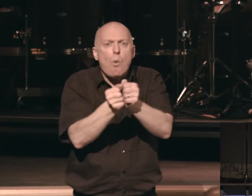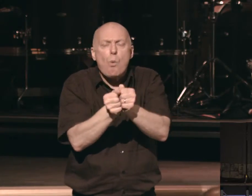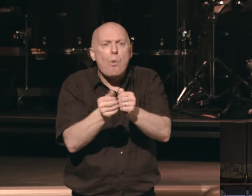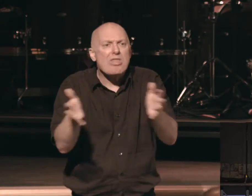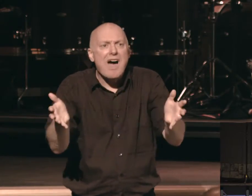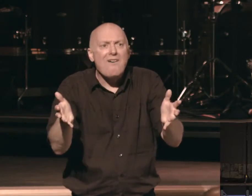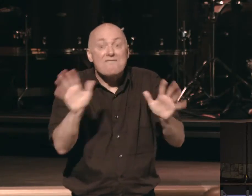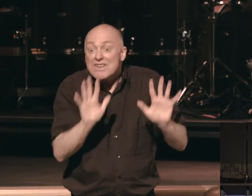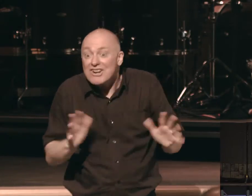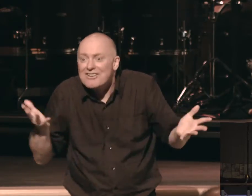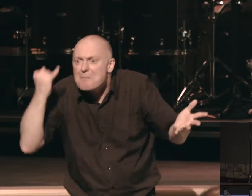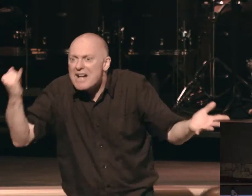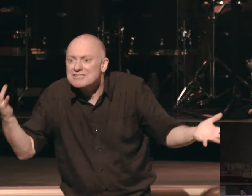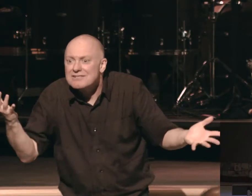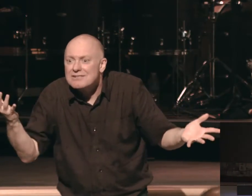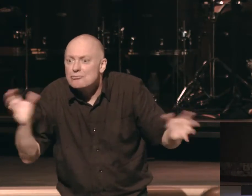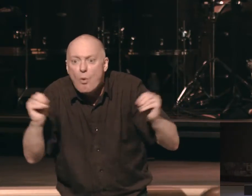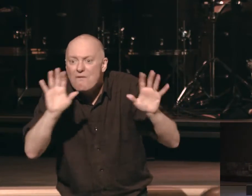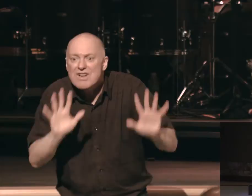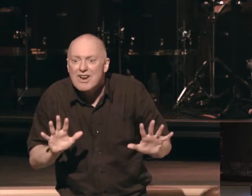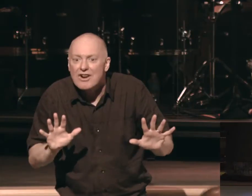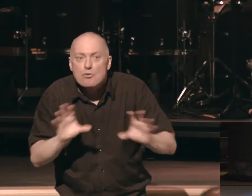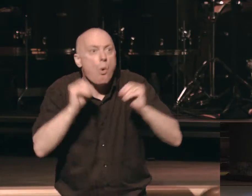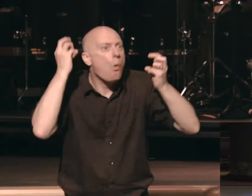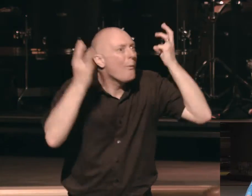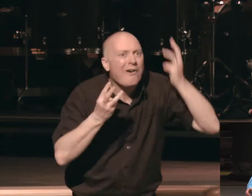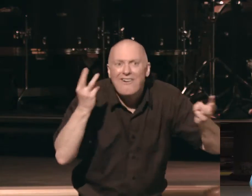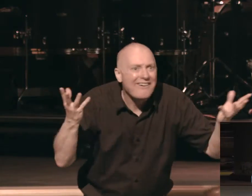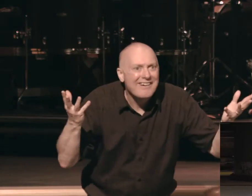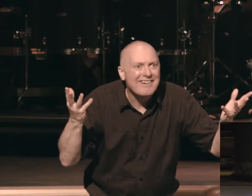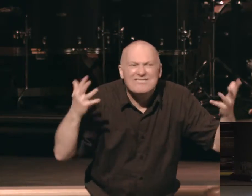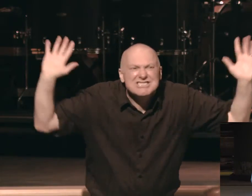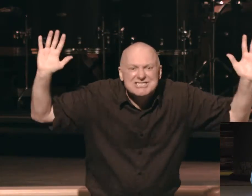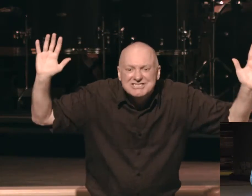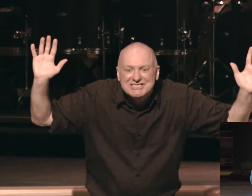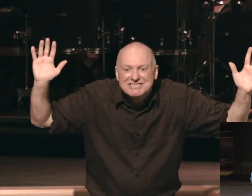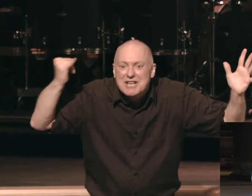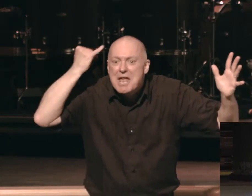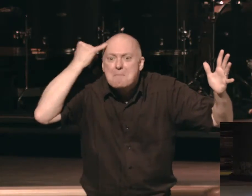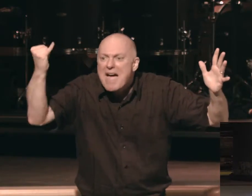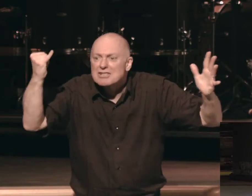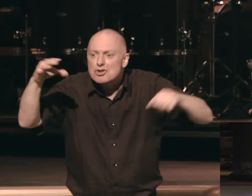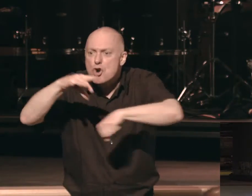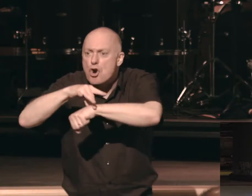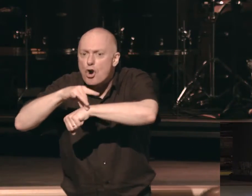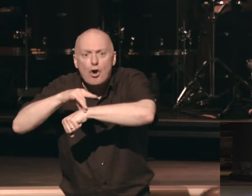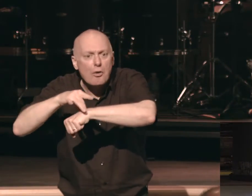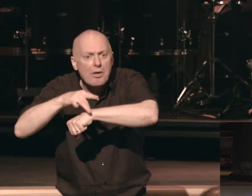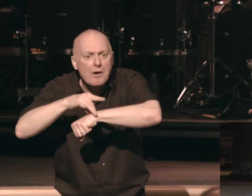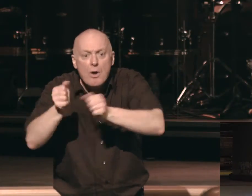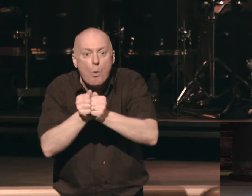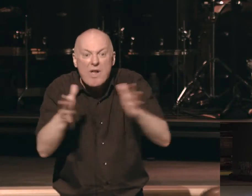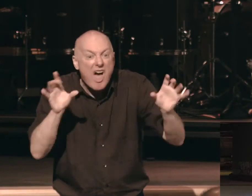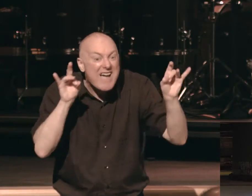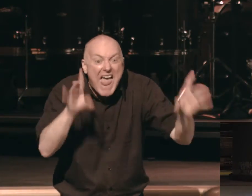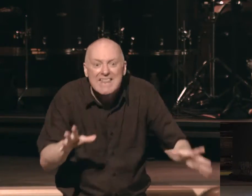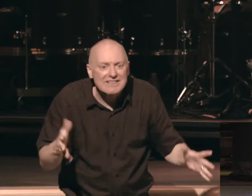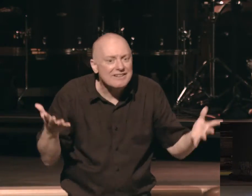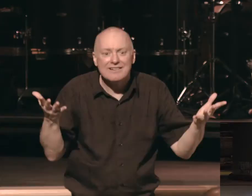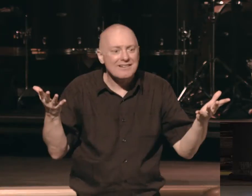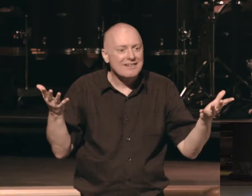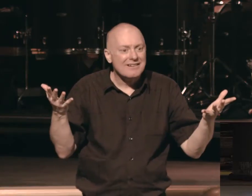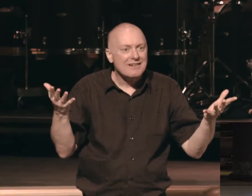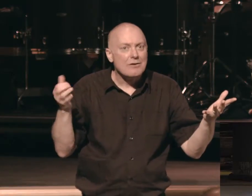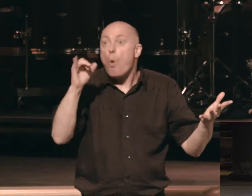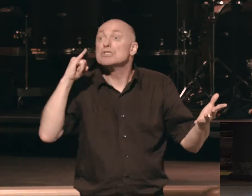fear or worry. Imagine an earth without hate or